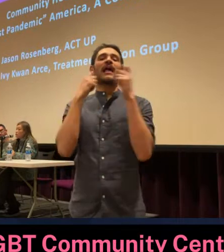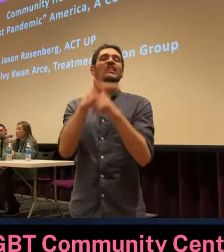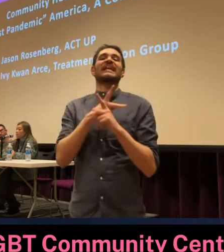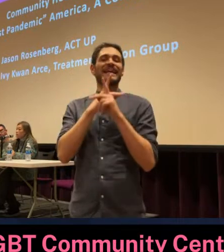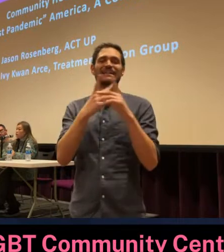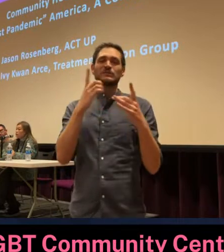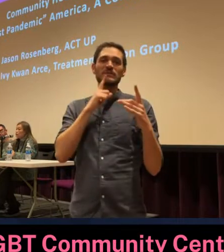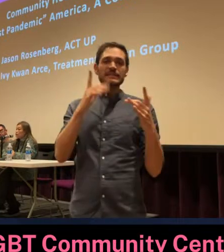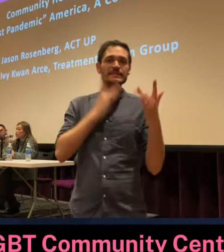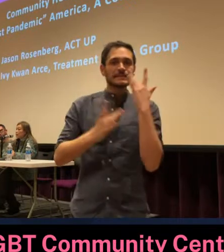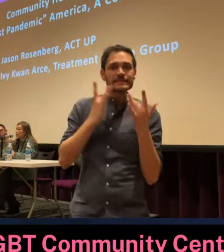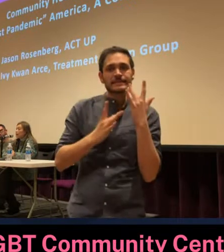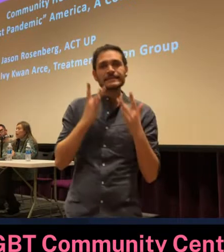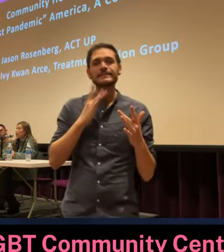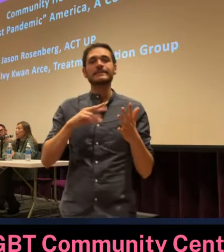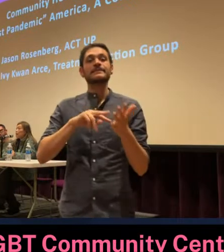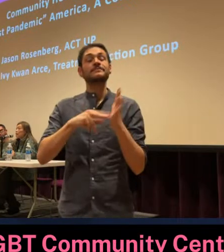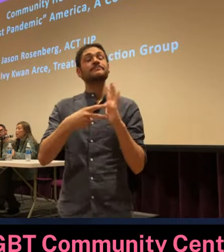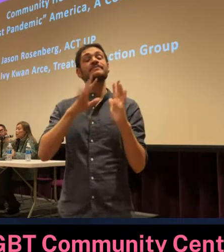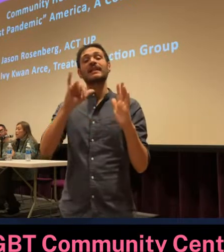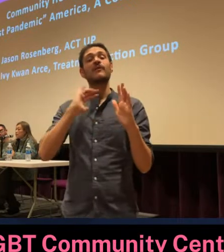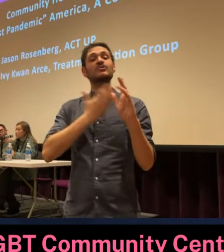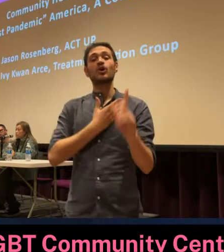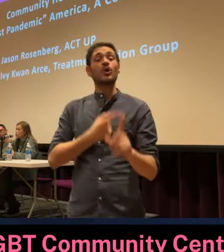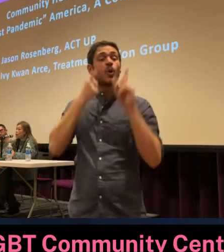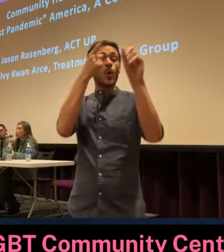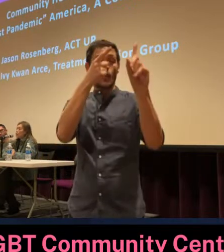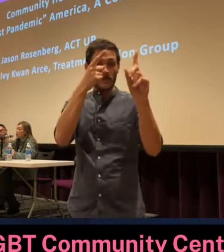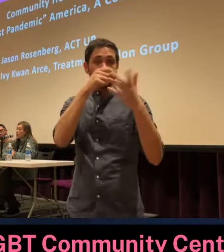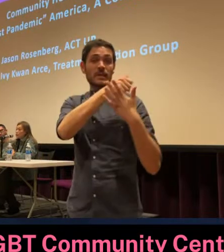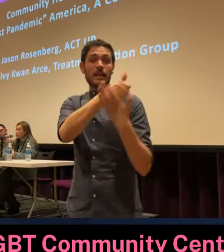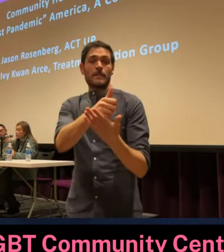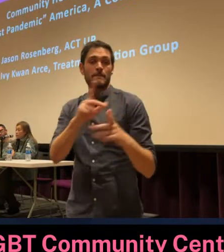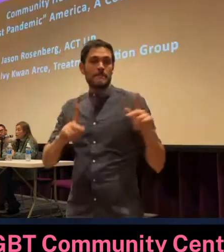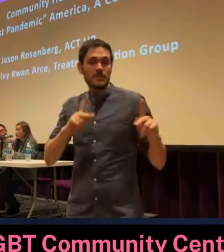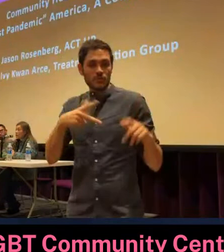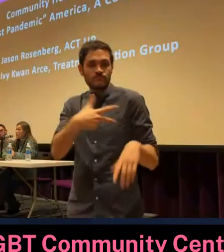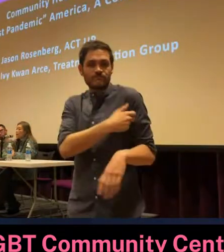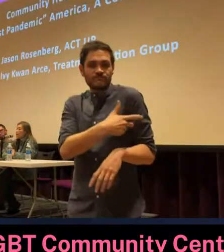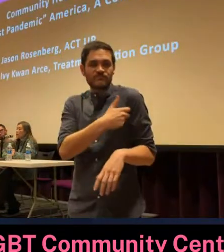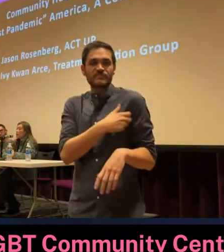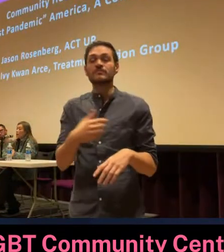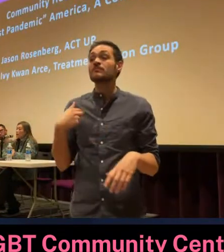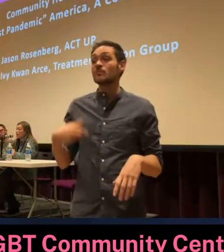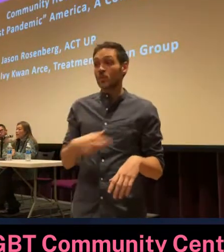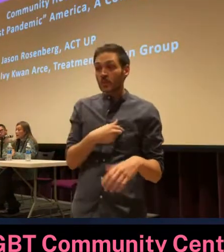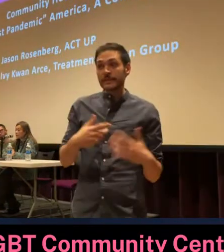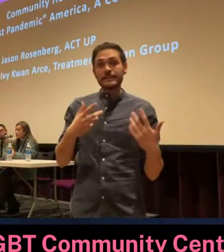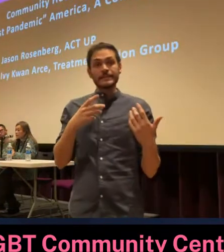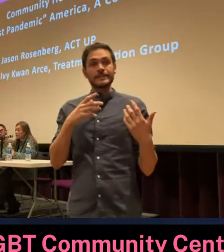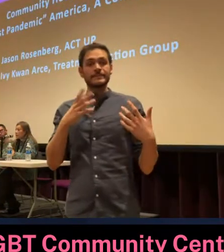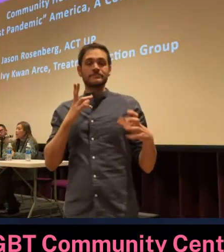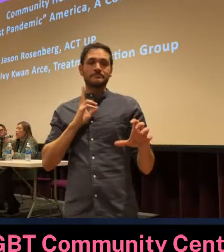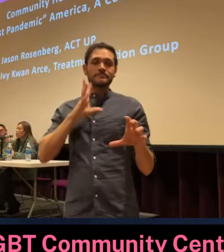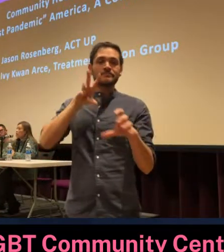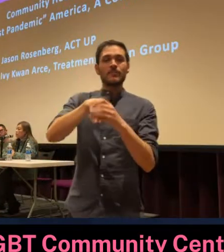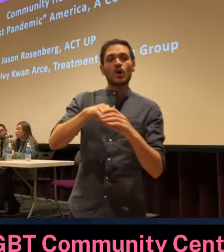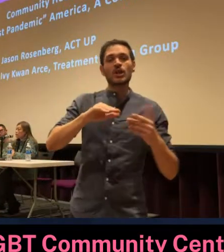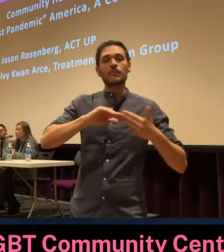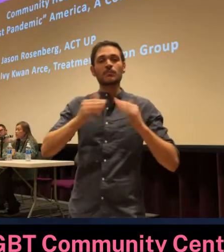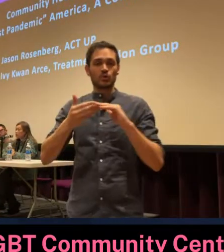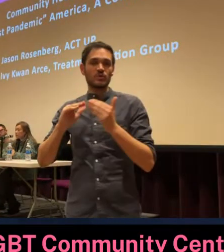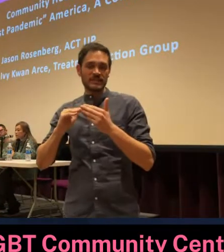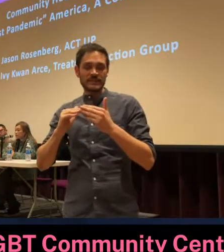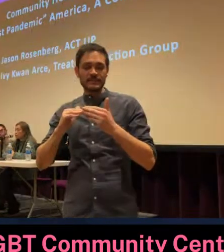our mission to do that. And what we did is we went back to community that grew up out of ACT UP, which